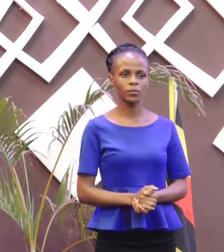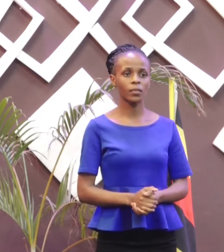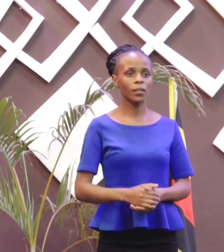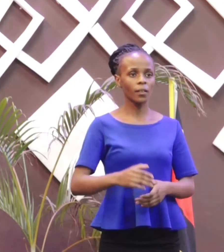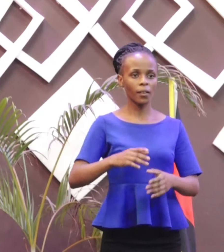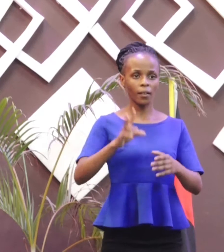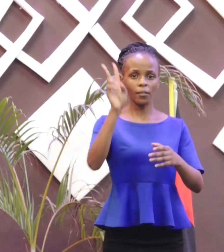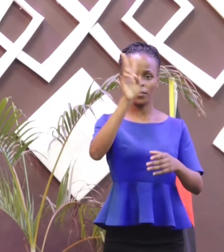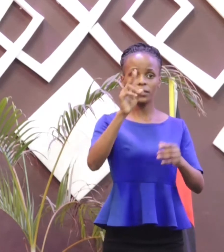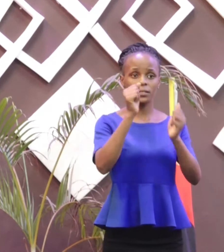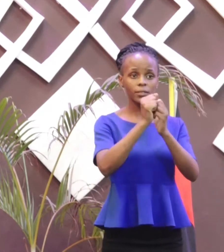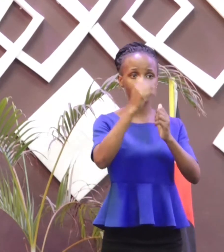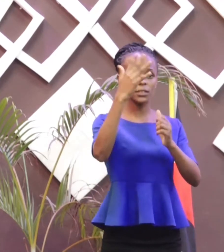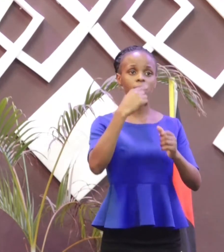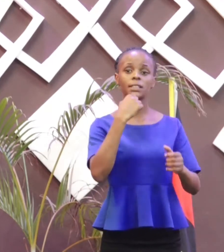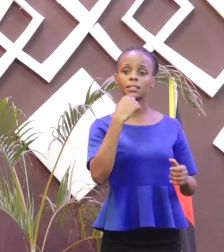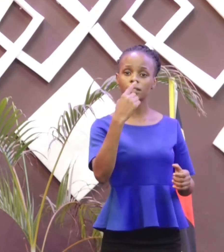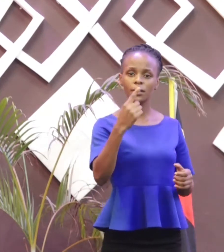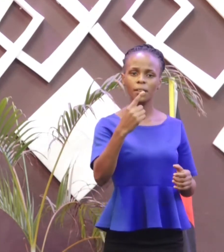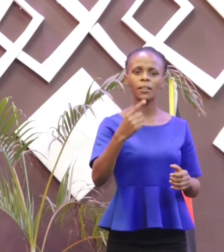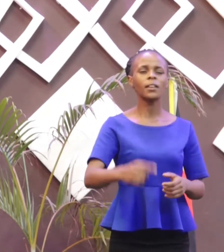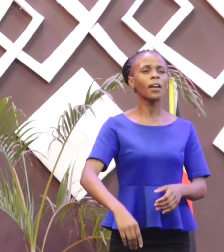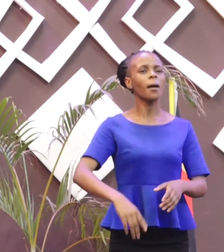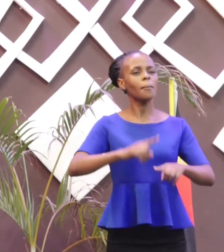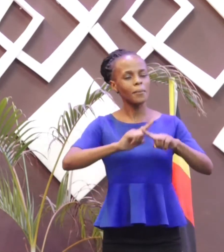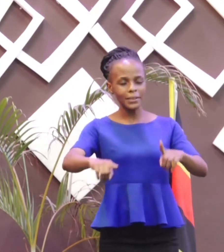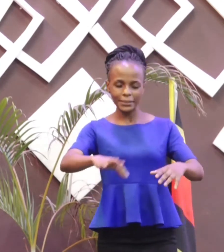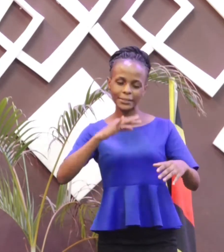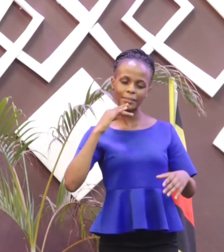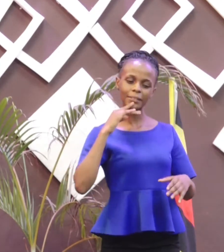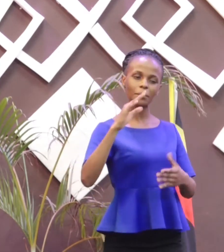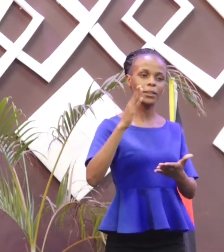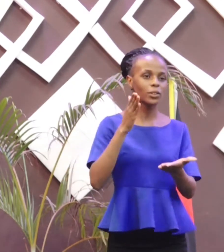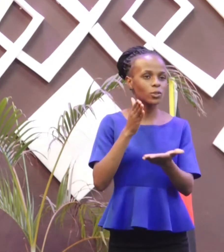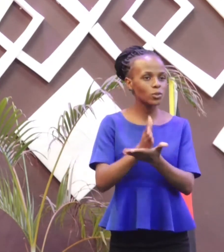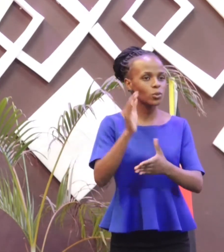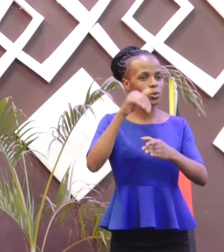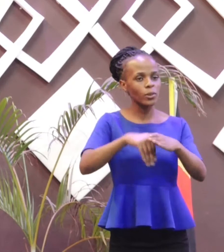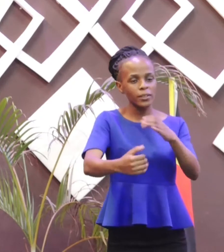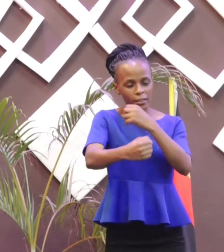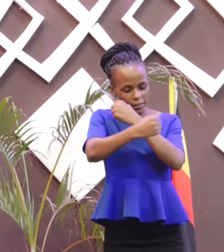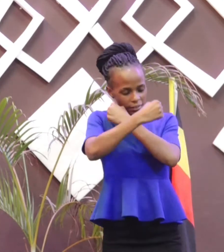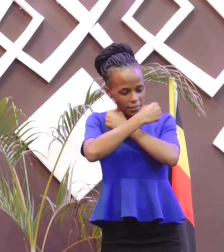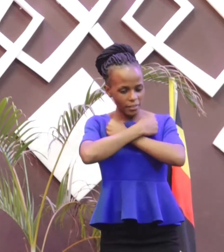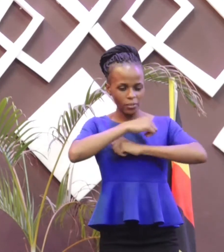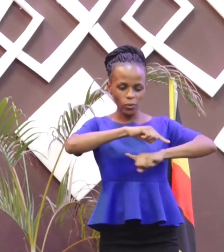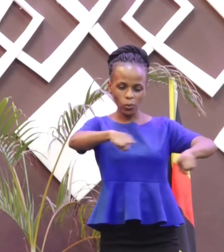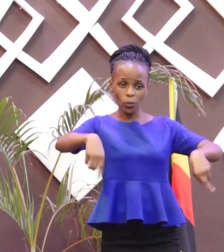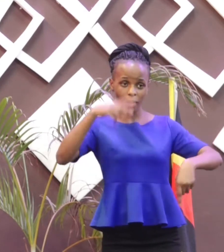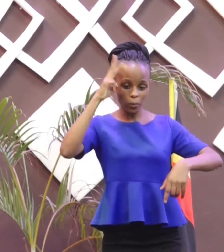Then verse 15 he says, instead of speaking the truth in love, we will grow to